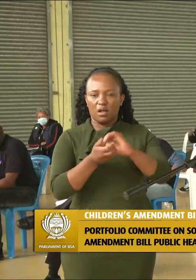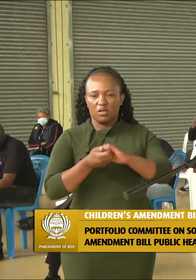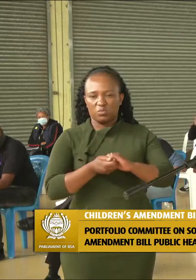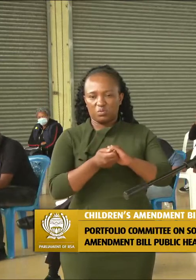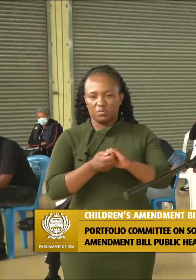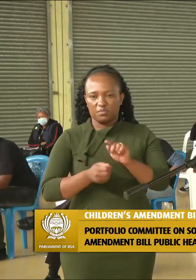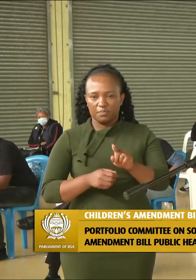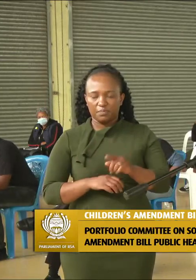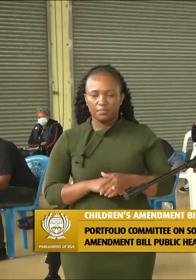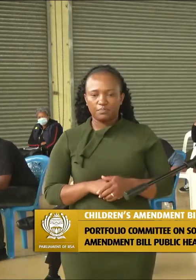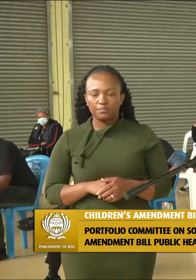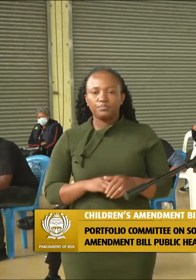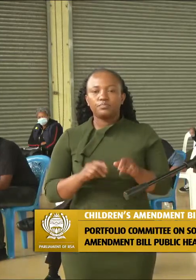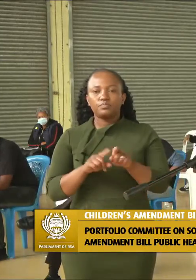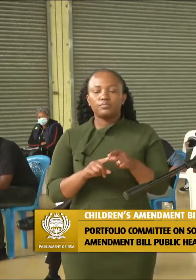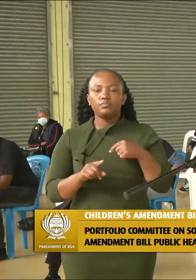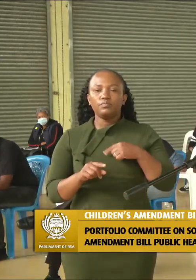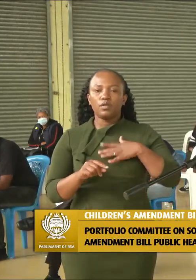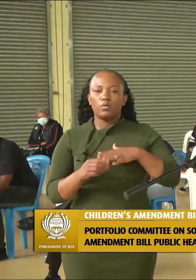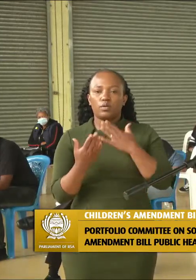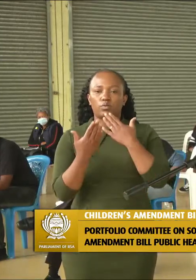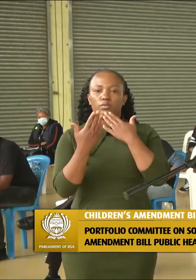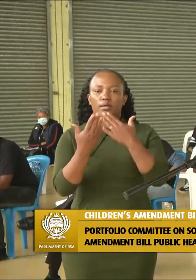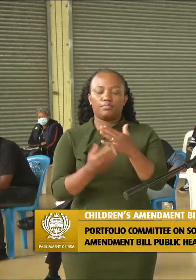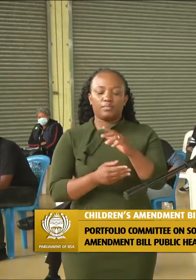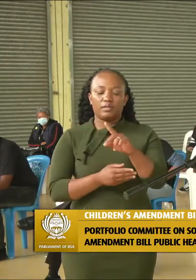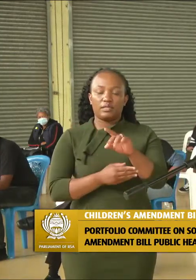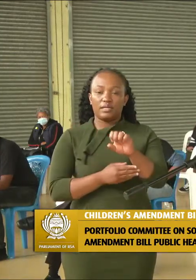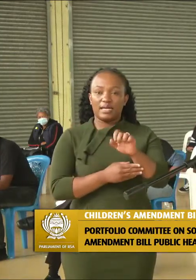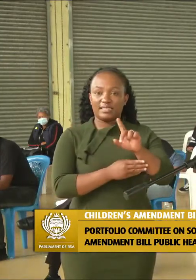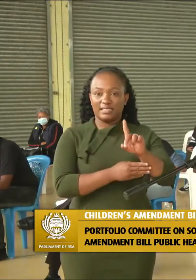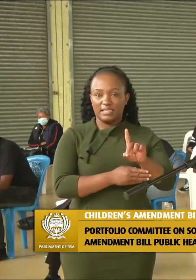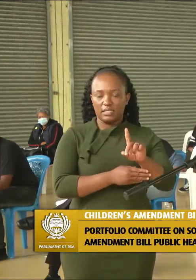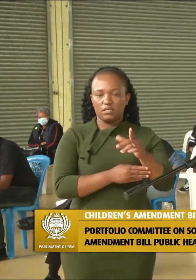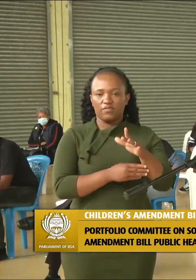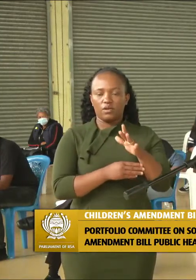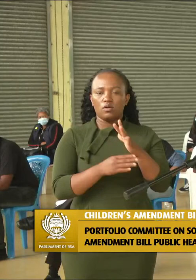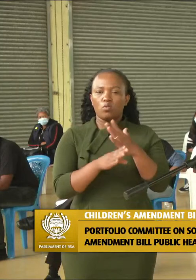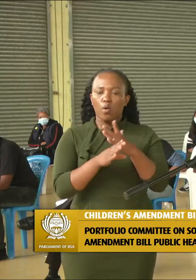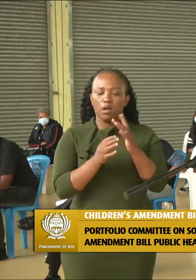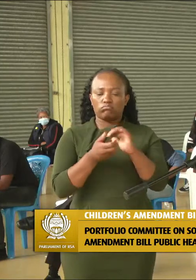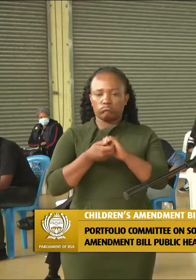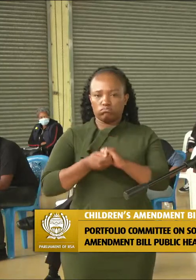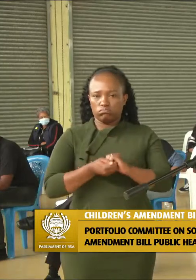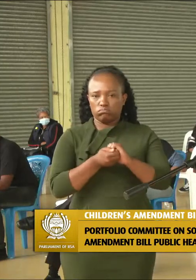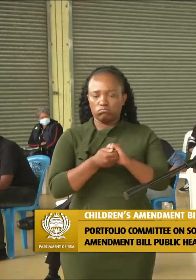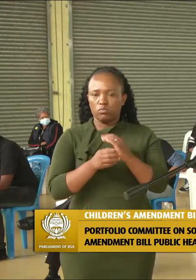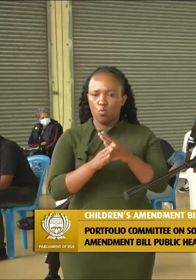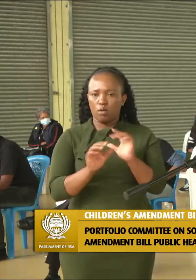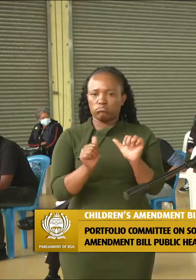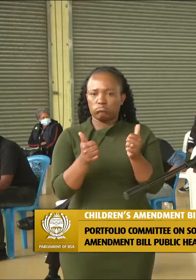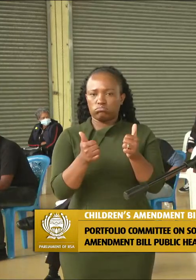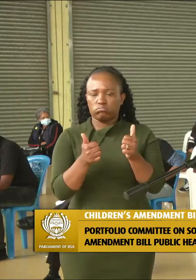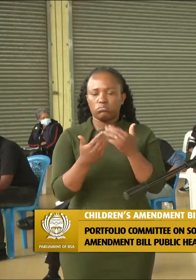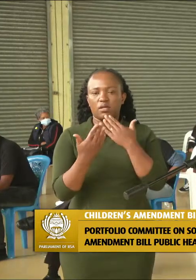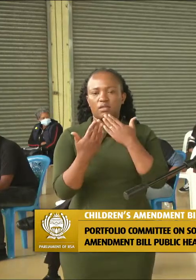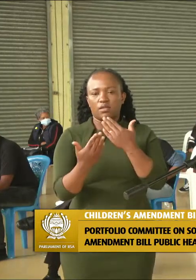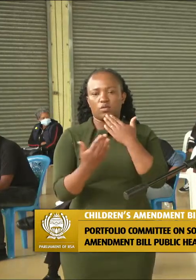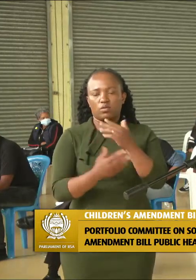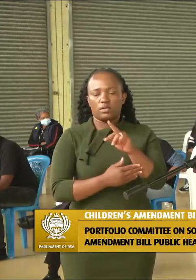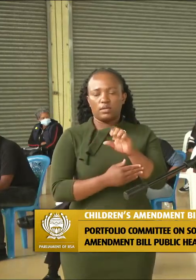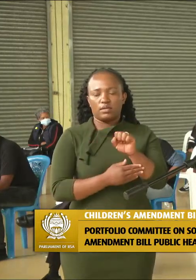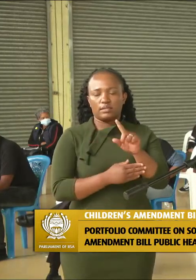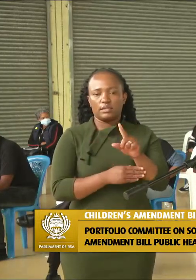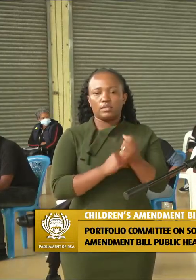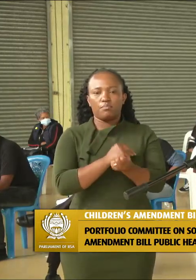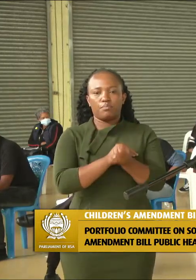Ngicela nami ukubonga uDSD waseMpumalanga indlela esibambisene nawo nasema-creche. I would like to thank DSD of Mpumalanga